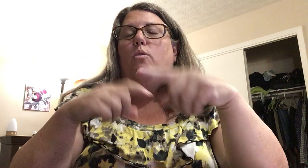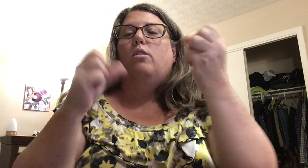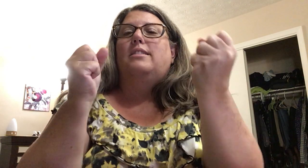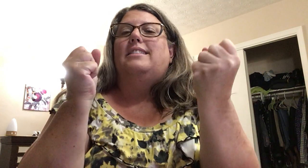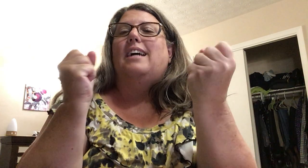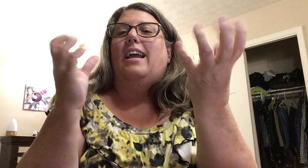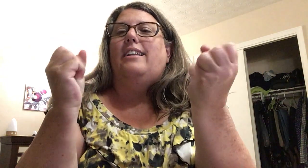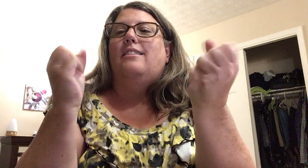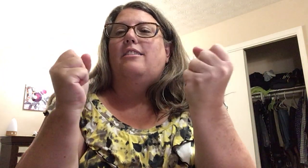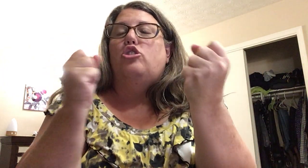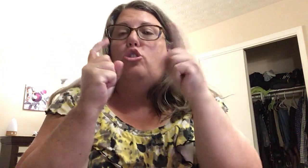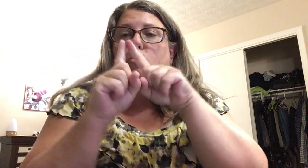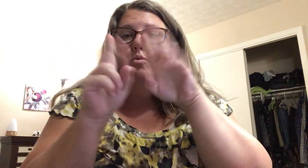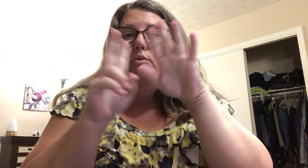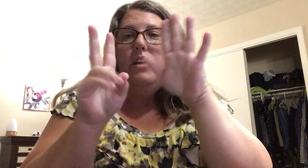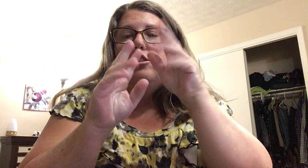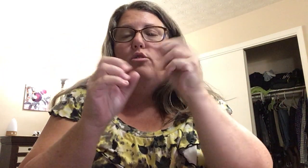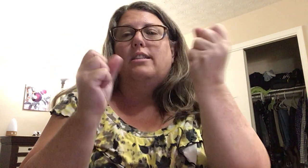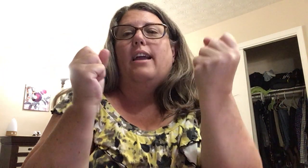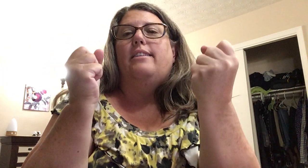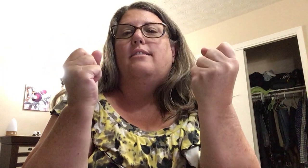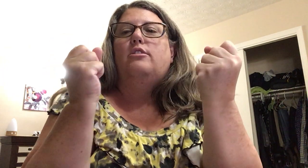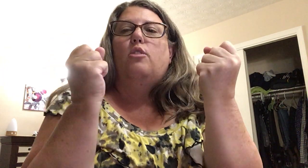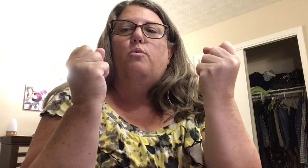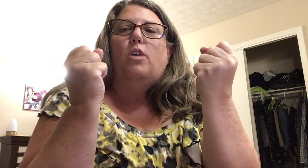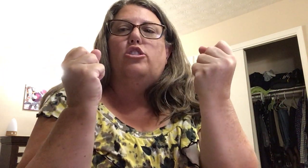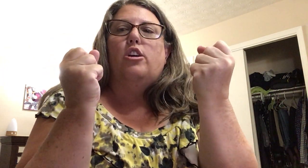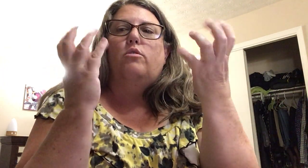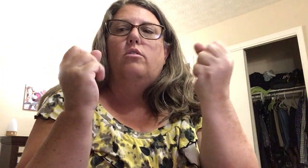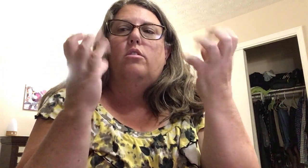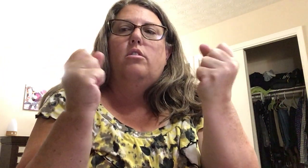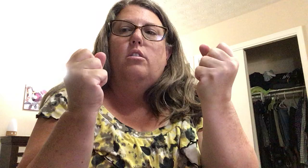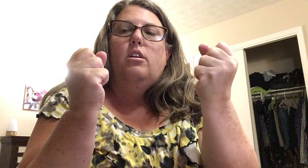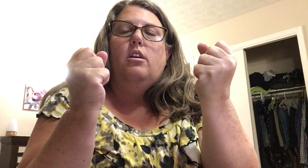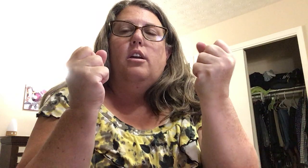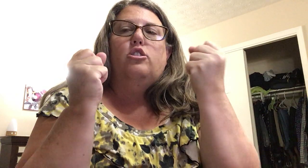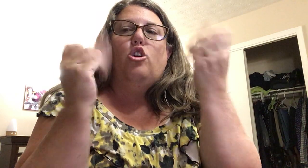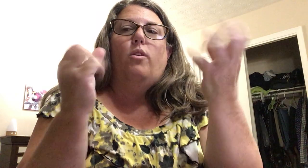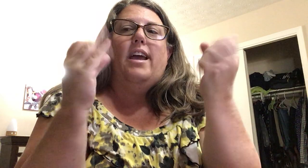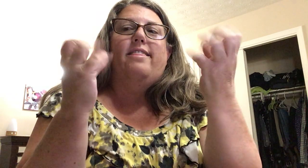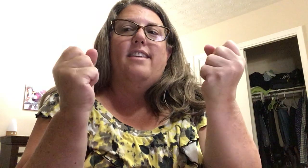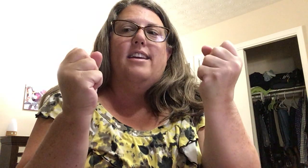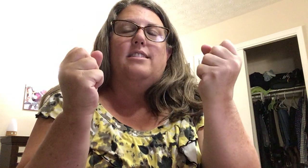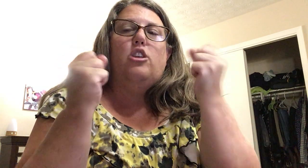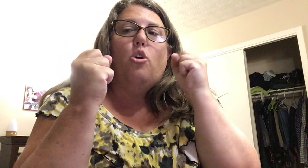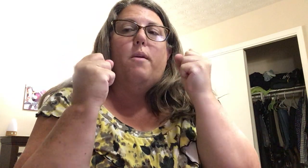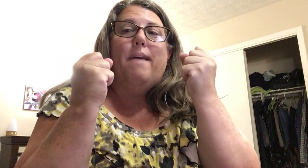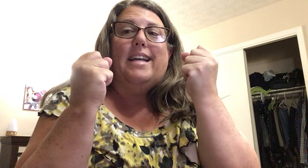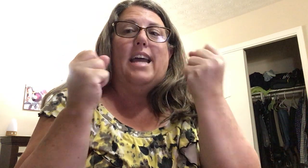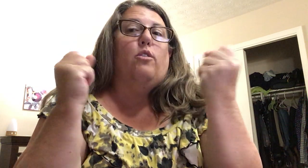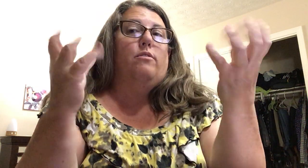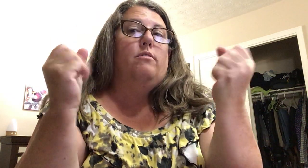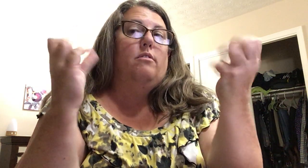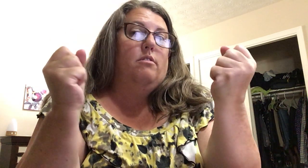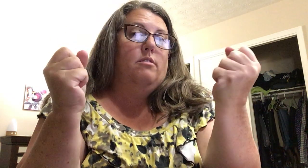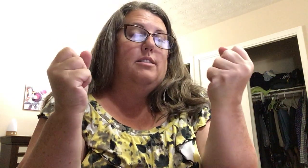or sign. There's two ways to do sign. So watch it go. So you're going like this and you're going back down.